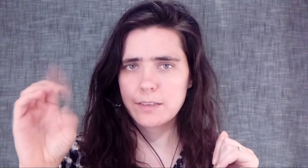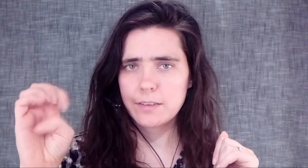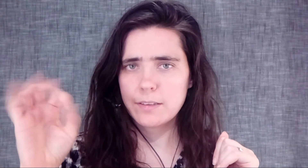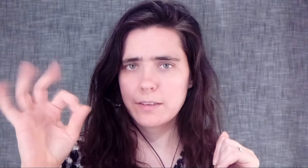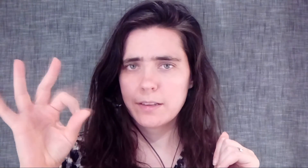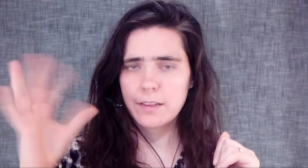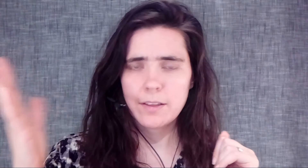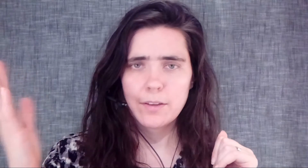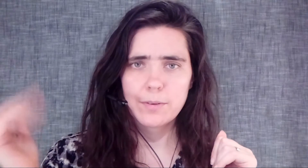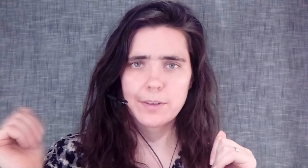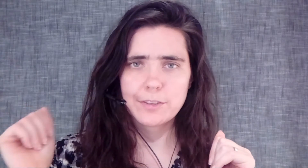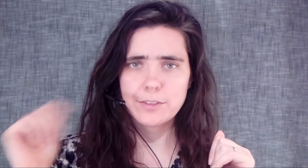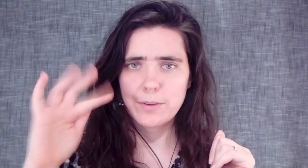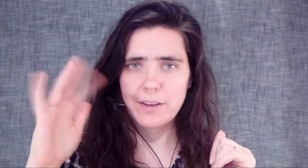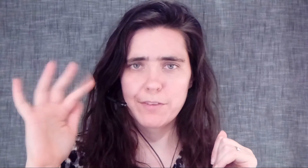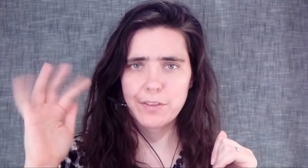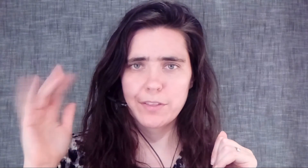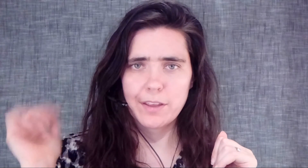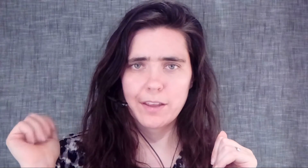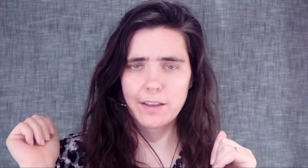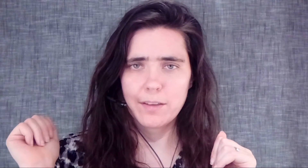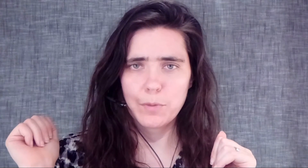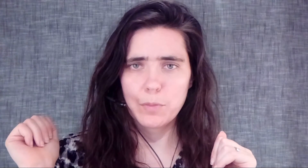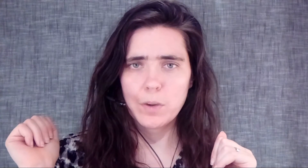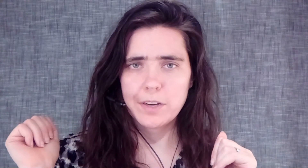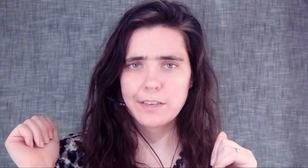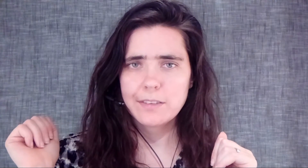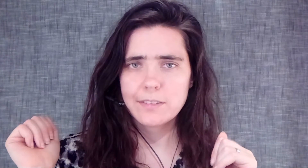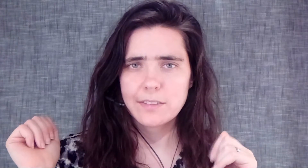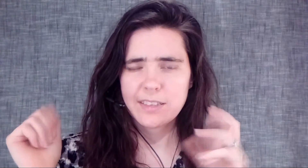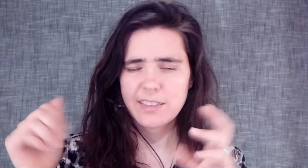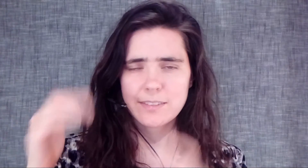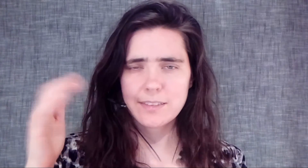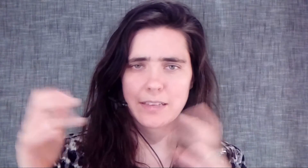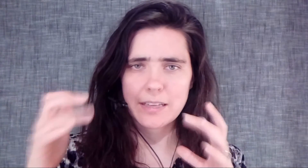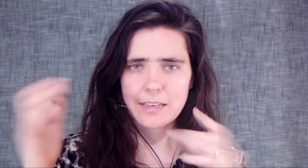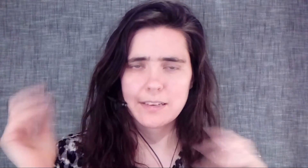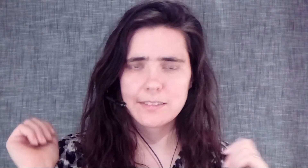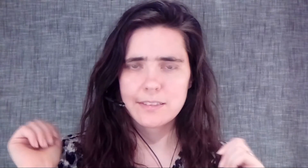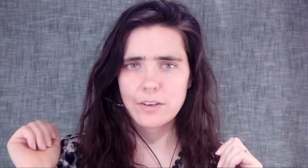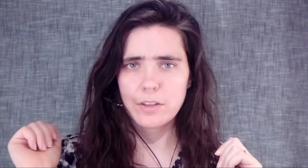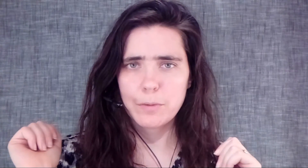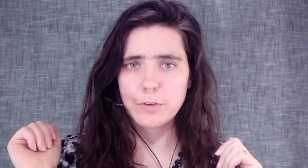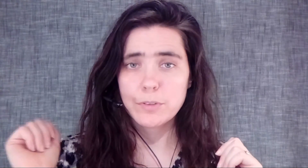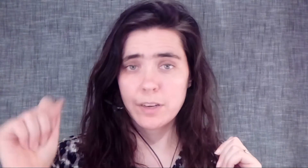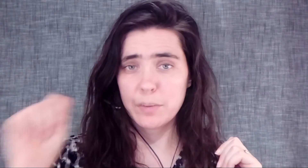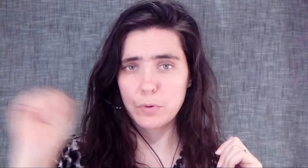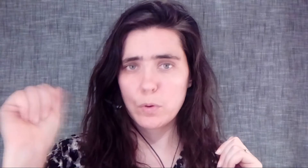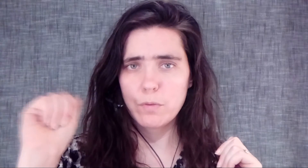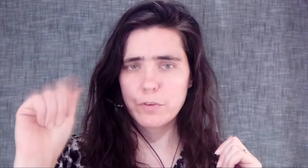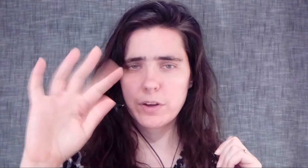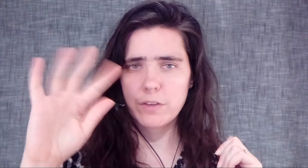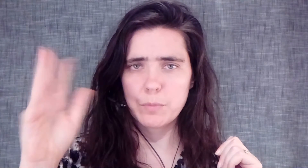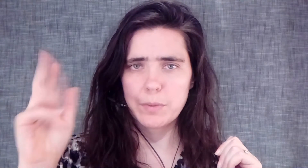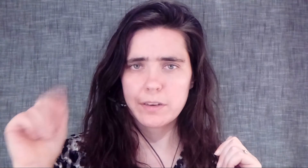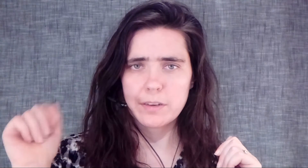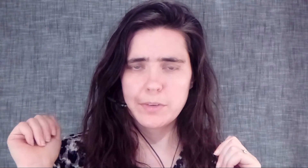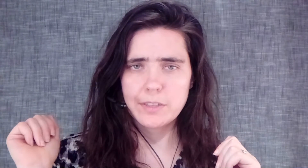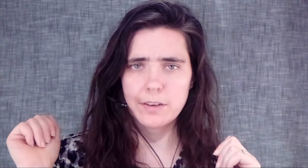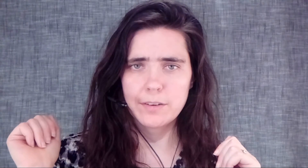ASL, we could do everything with one hand. It's not like that necessarily when you sign, but all of your alphabet can be done